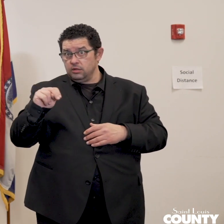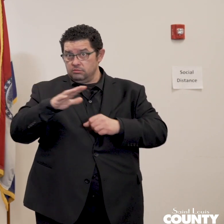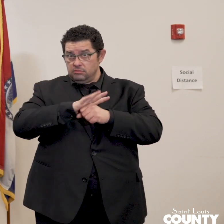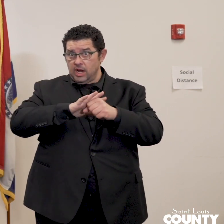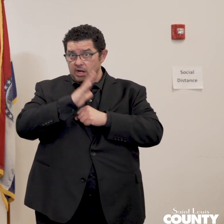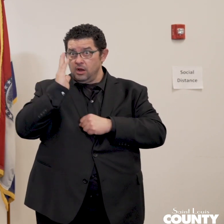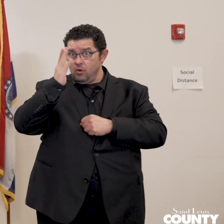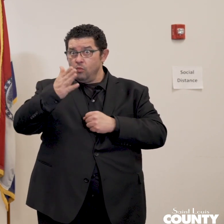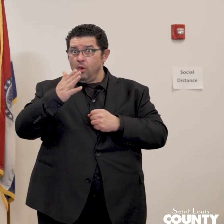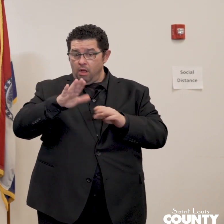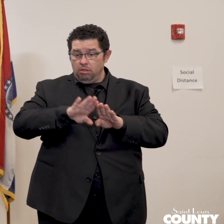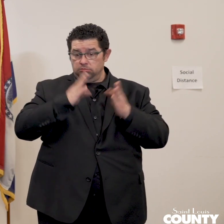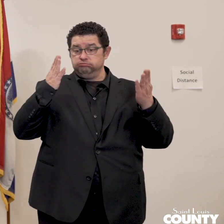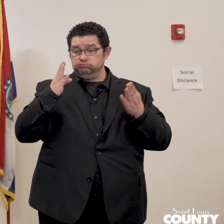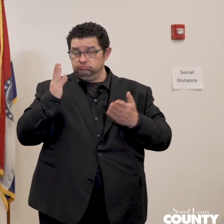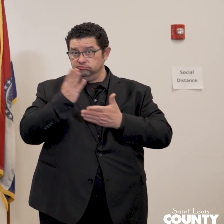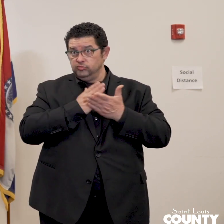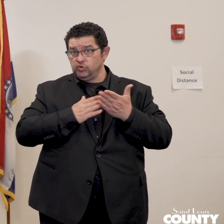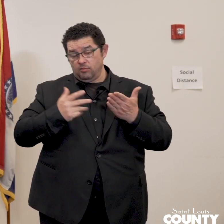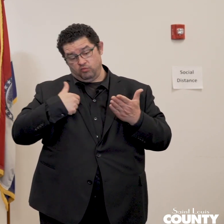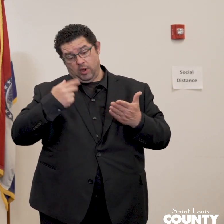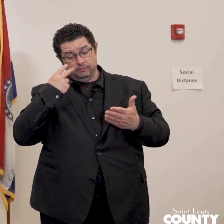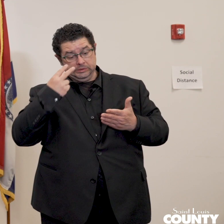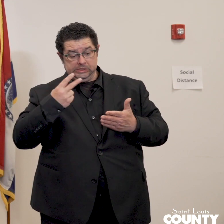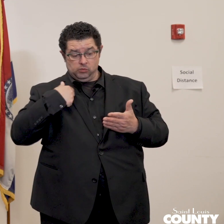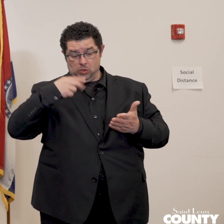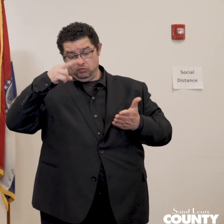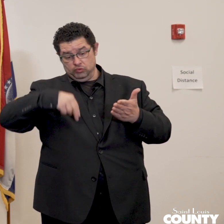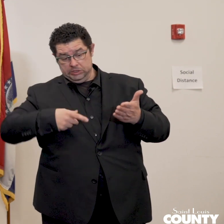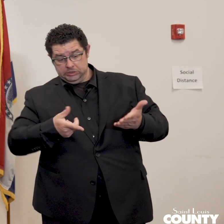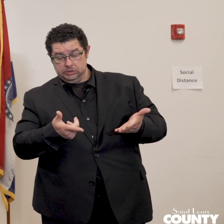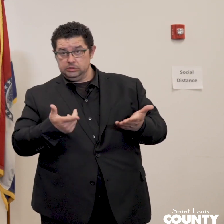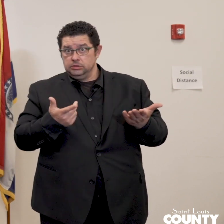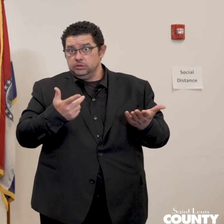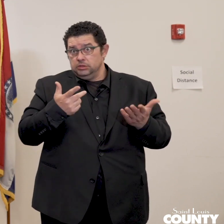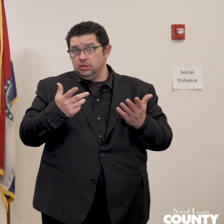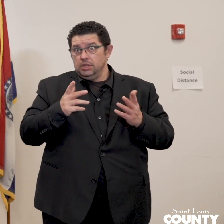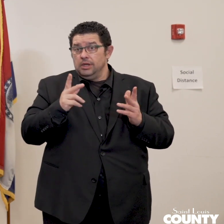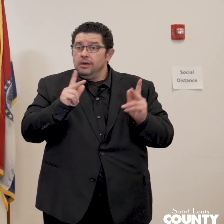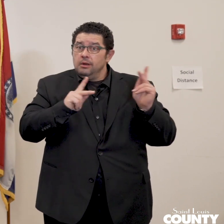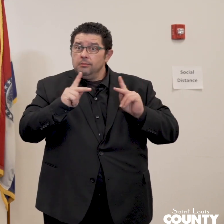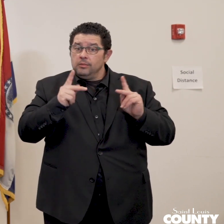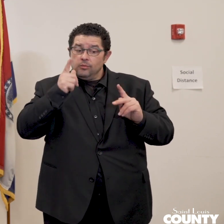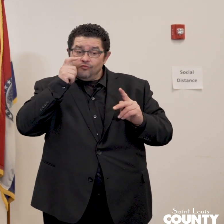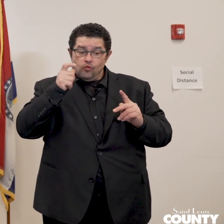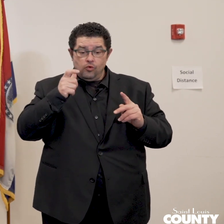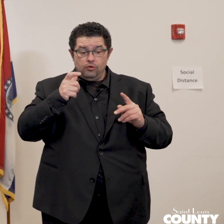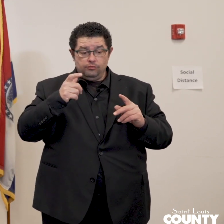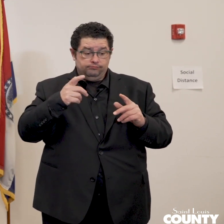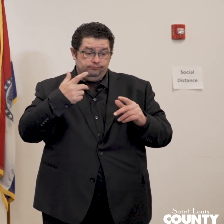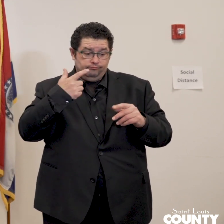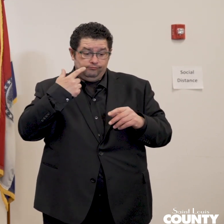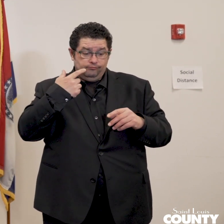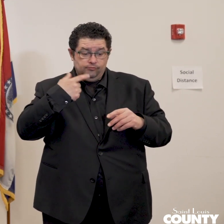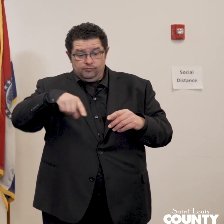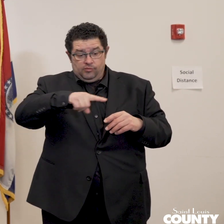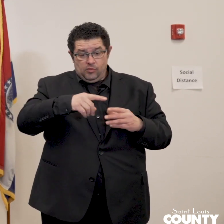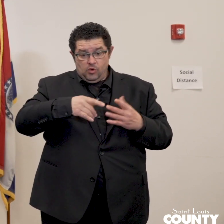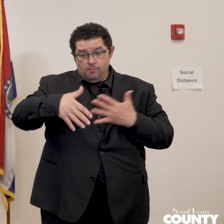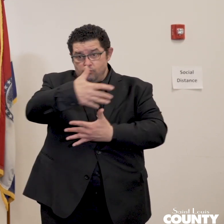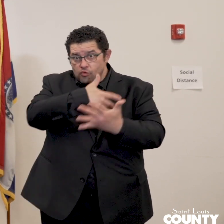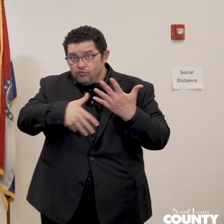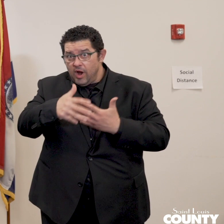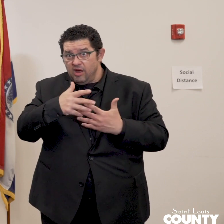restrictions, what I've read and seen, again with restrictions on movement and crowd sizes. Franklin County is different than St. Louis